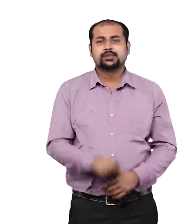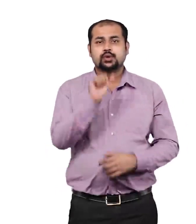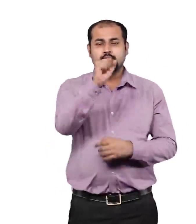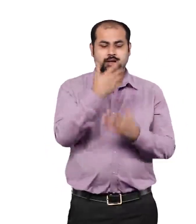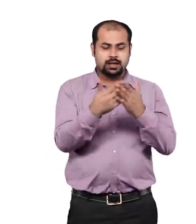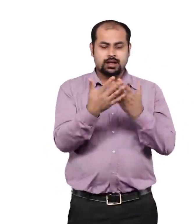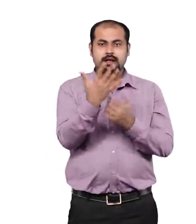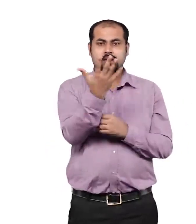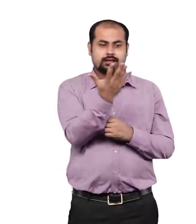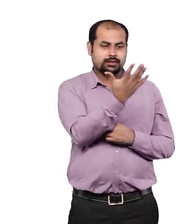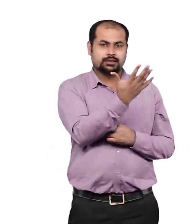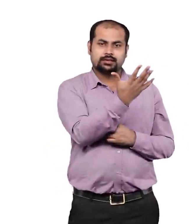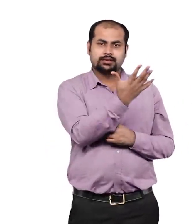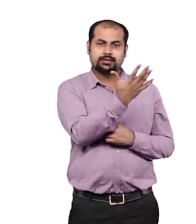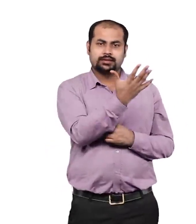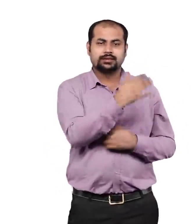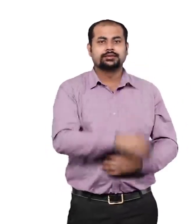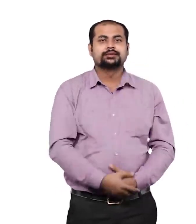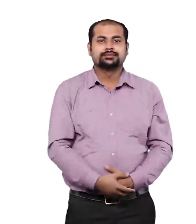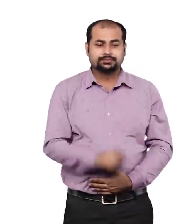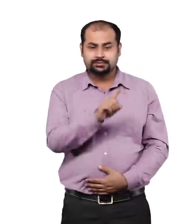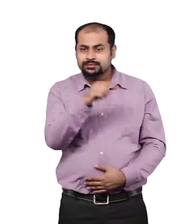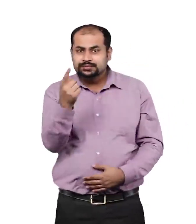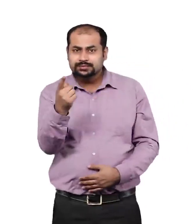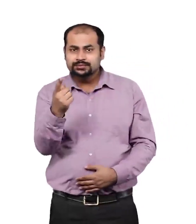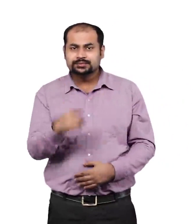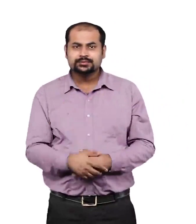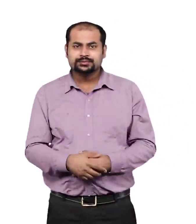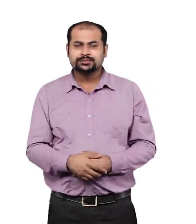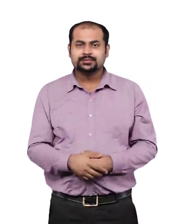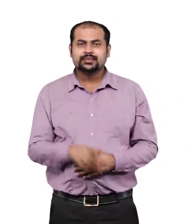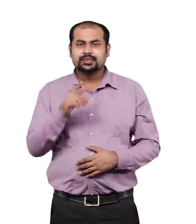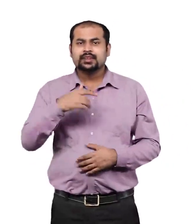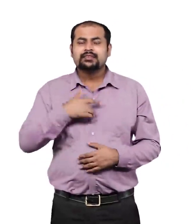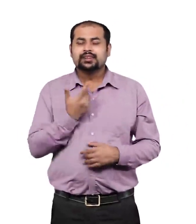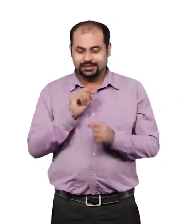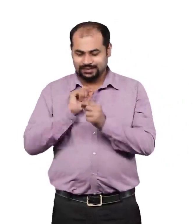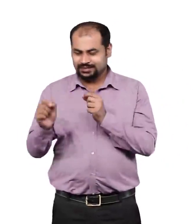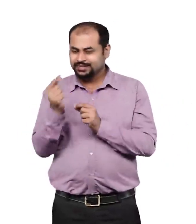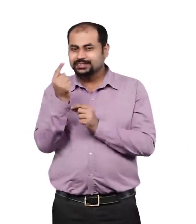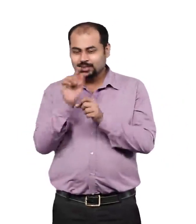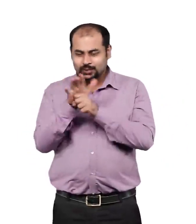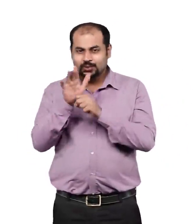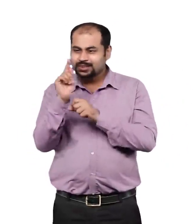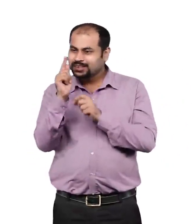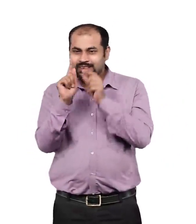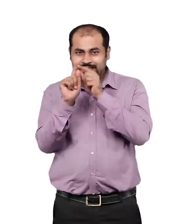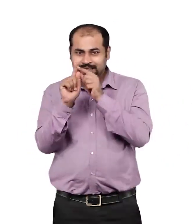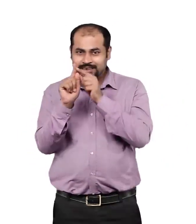Column 1, name of the thing, your hand. Column 2, my guess,